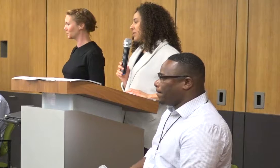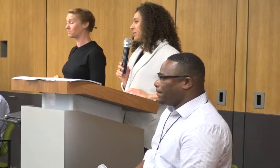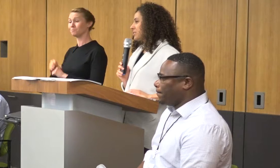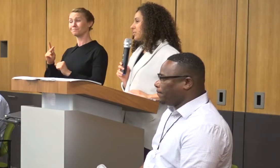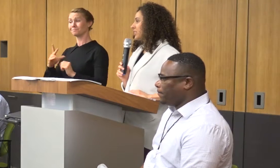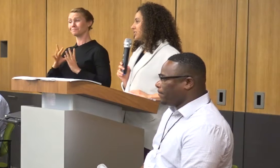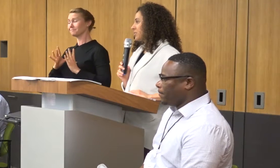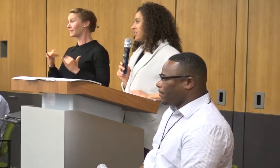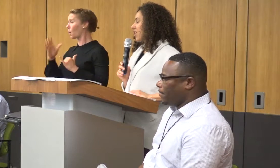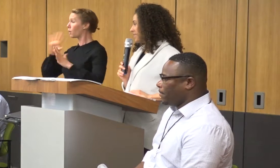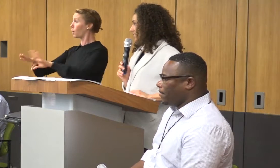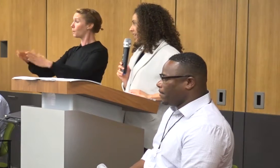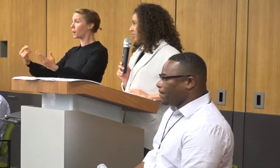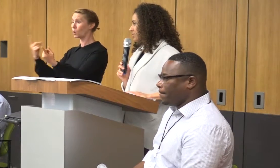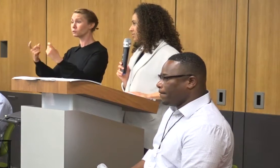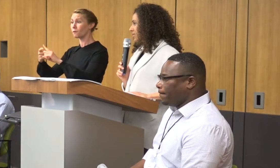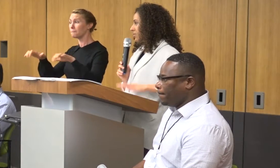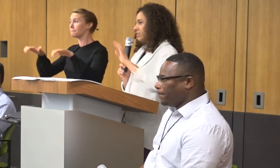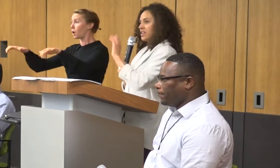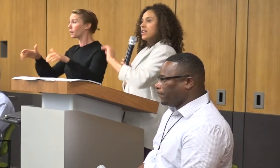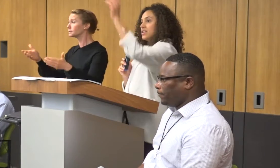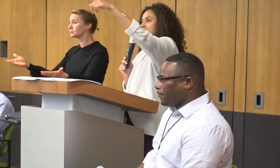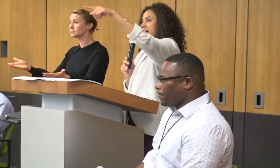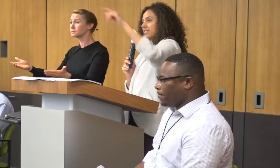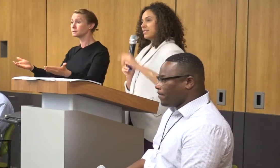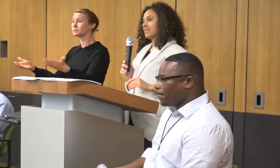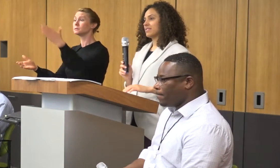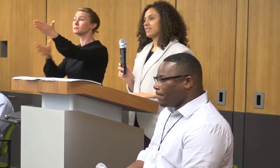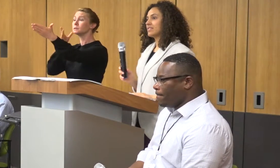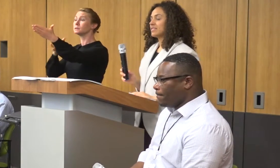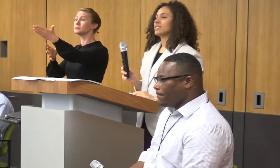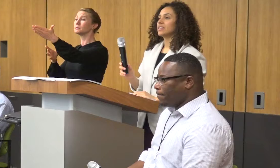like to open it up to questions from the audience now. So you in the back?